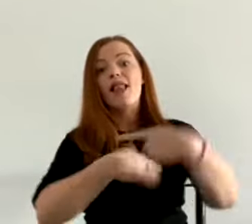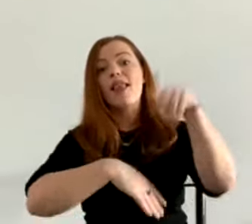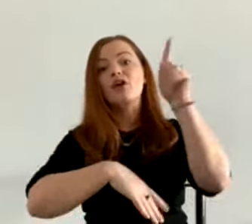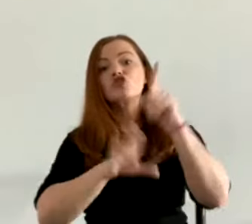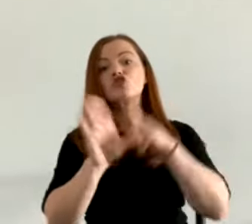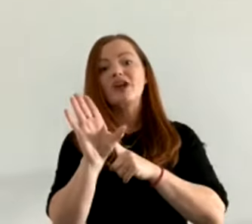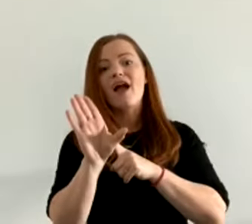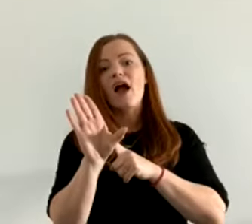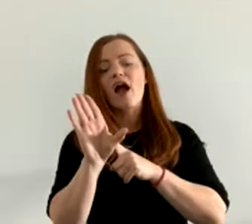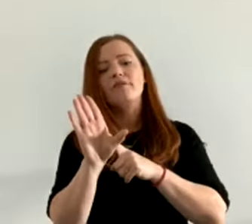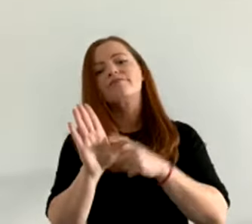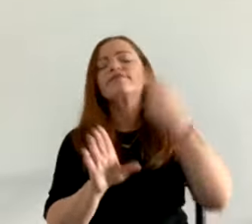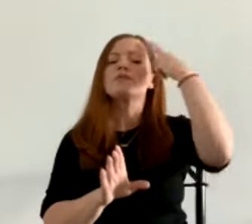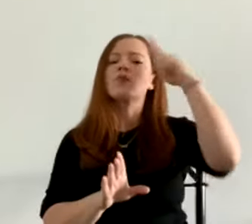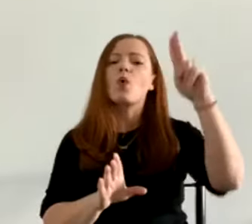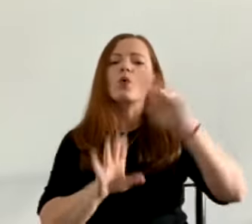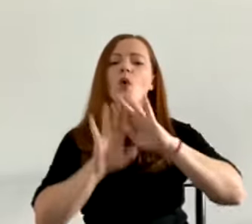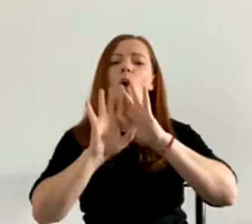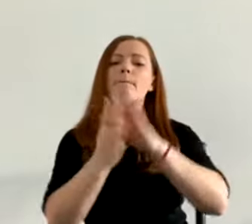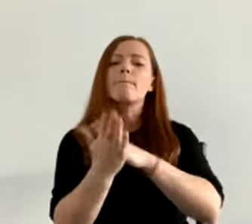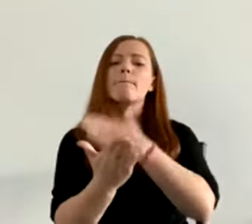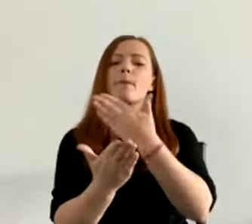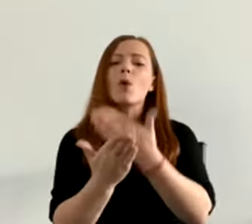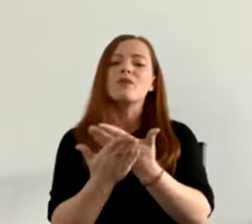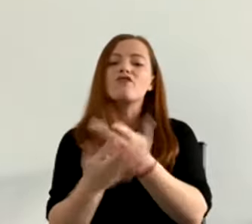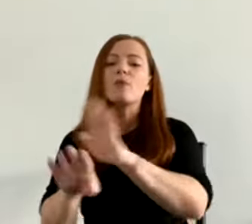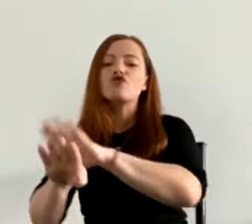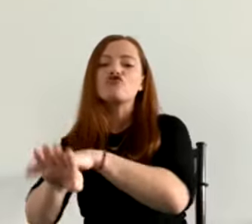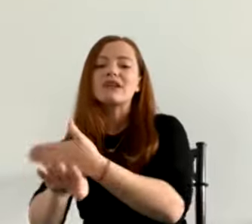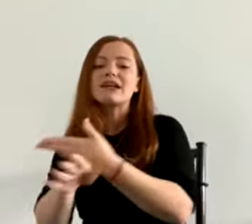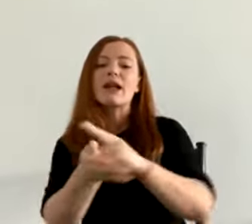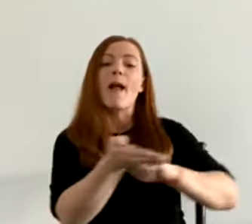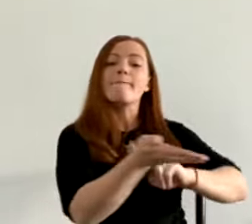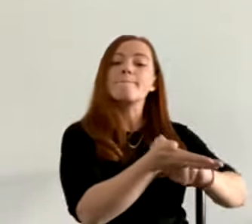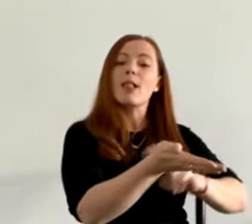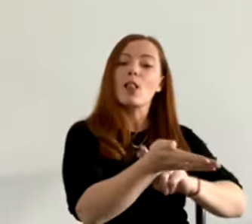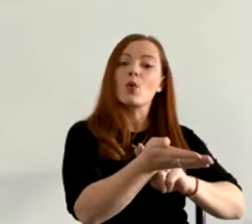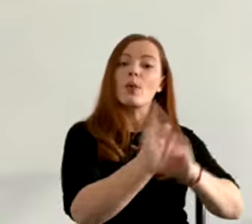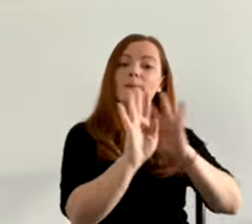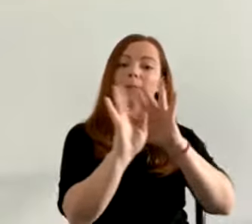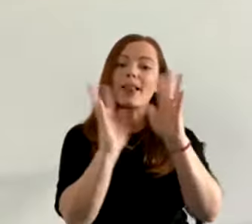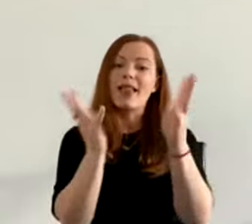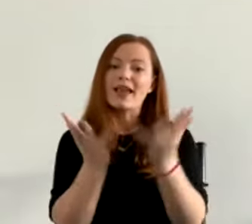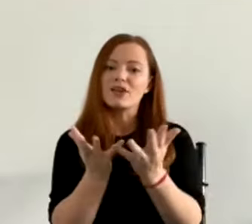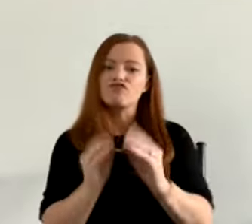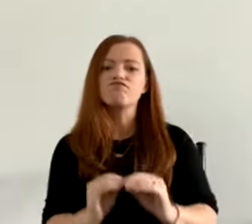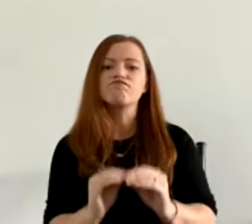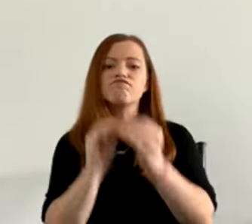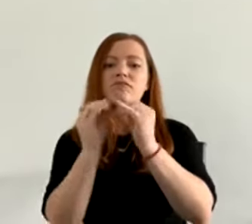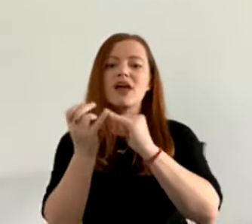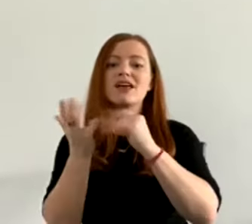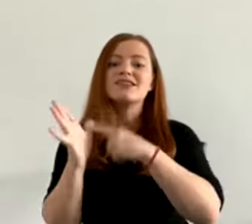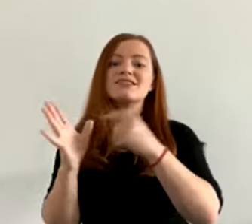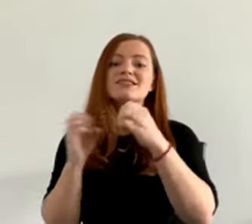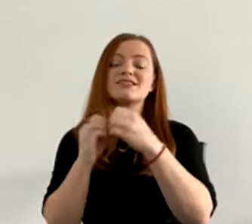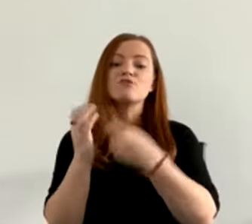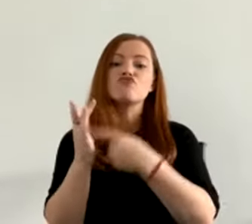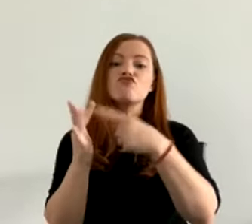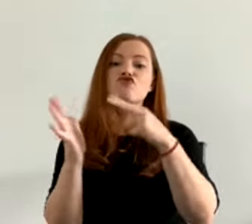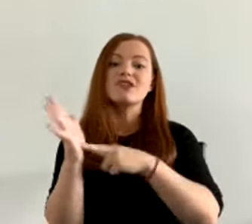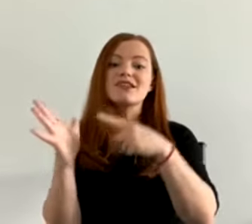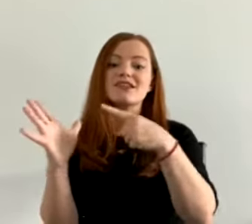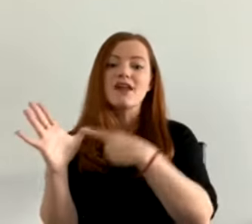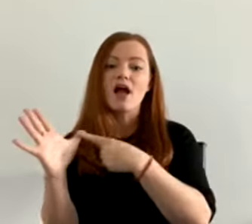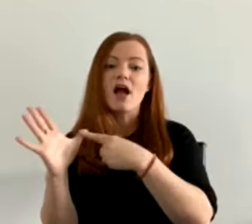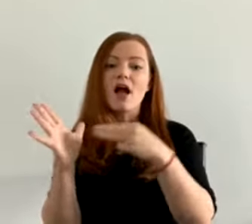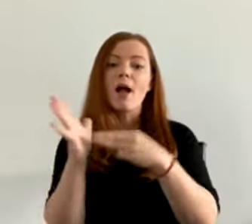Blue Planet. And this book was curated by Sabrina Mahfouz. And I was really chuffed to be